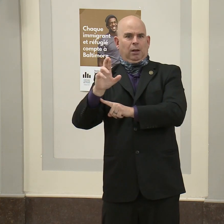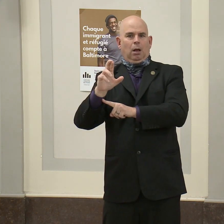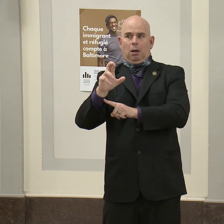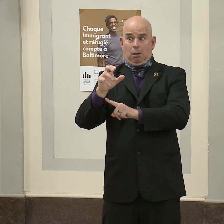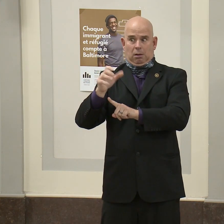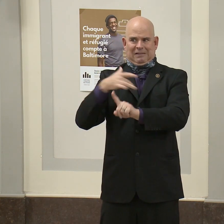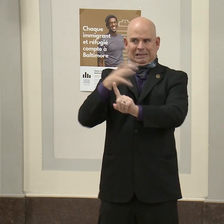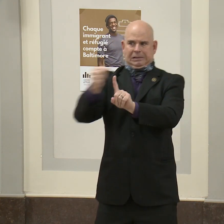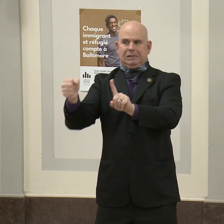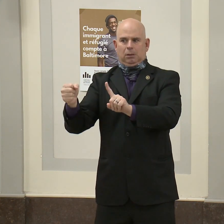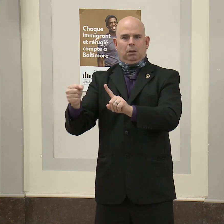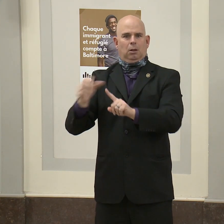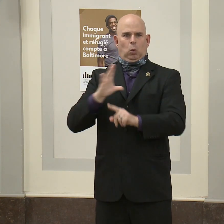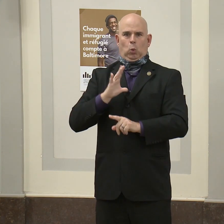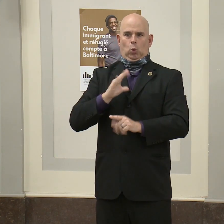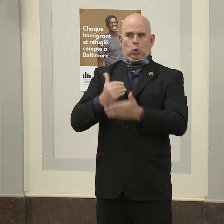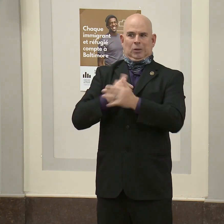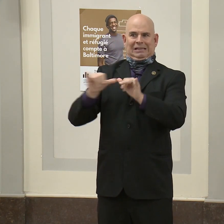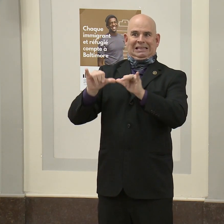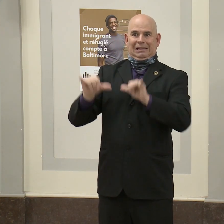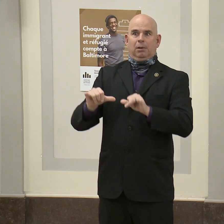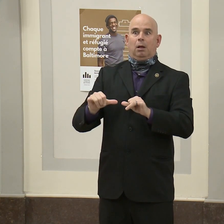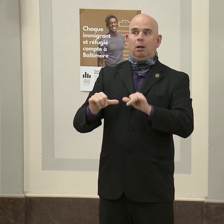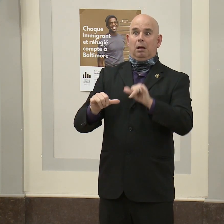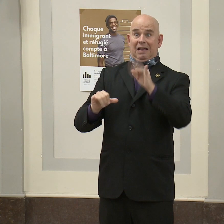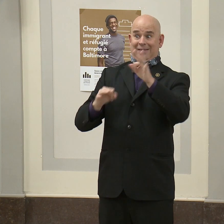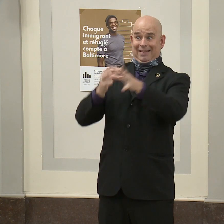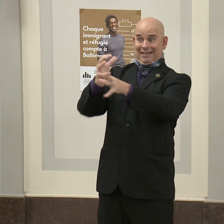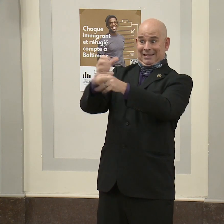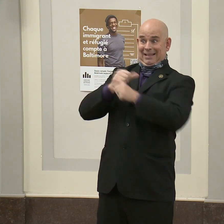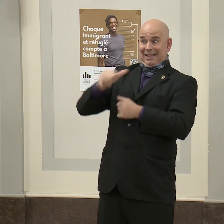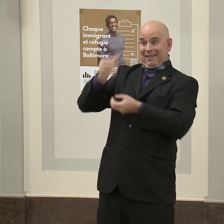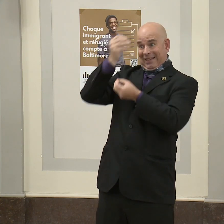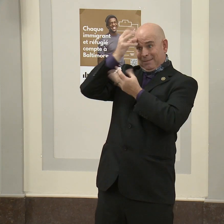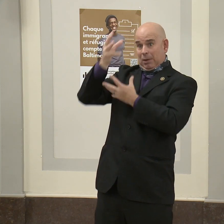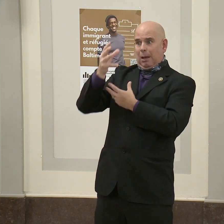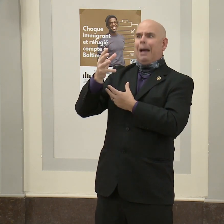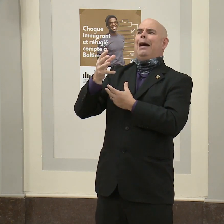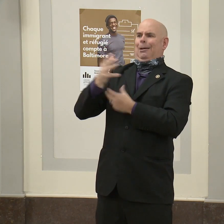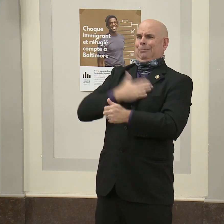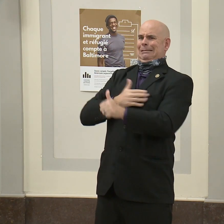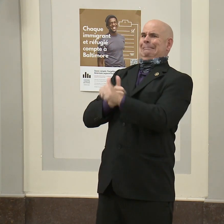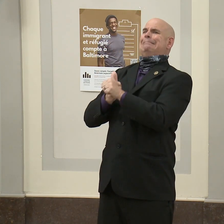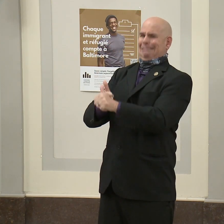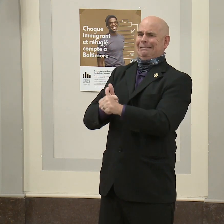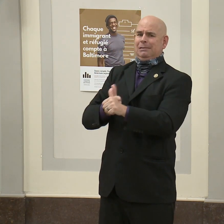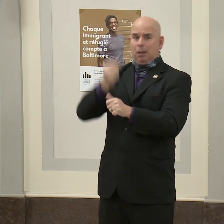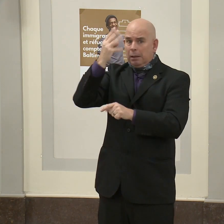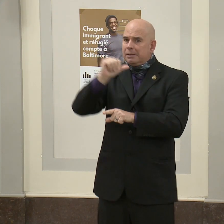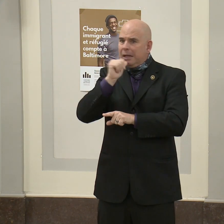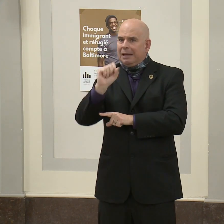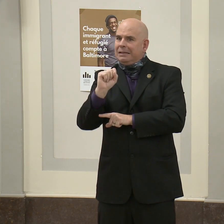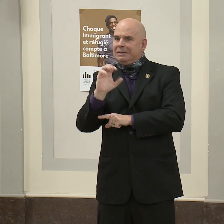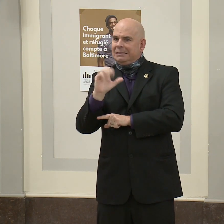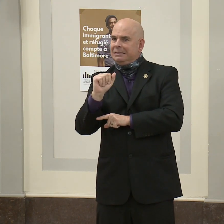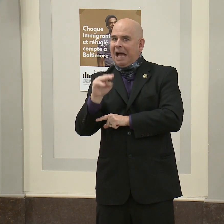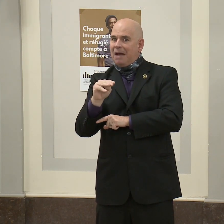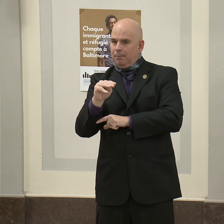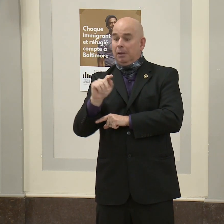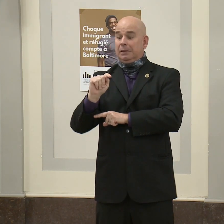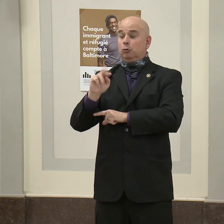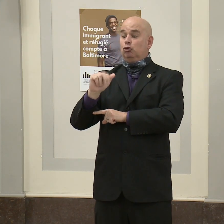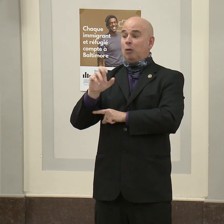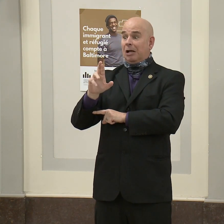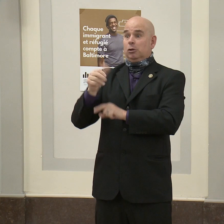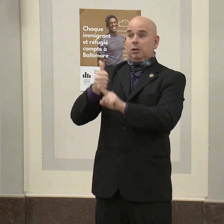a call from the Baltimore City Health Department or one of our partners about contact tracing, please take it seriously. It's not a scam, and we will never ask